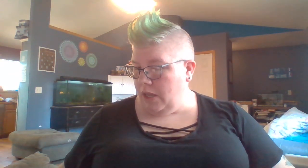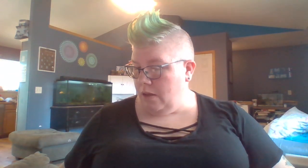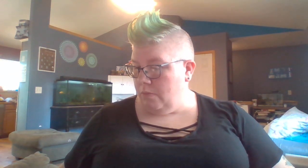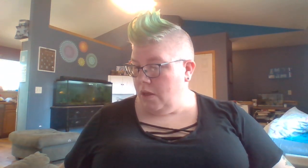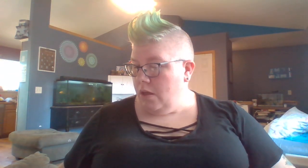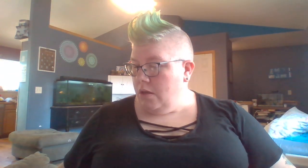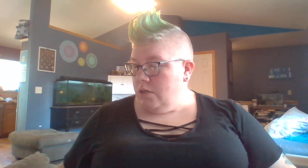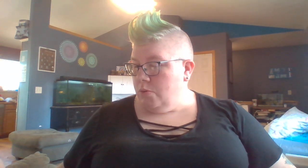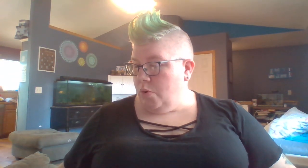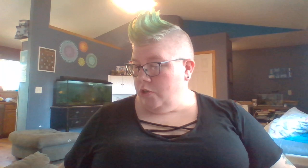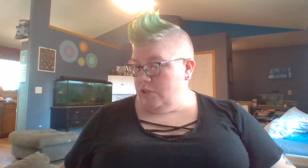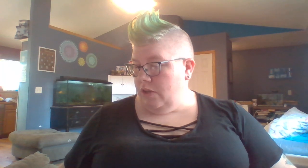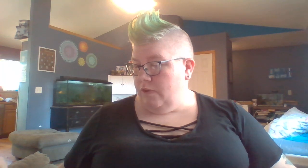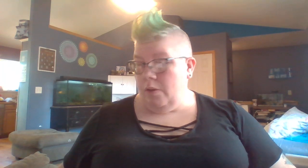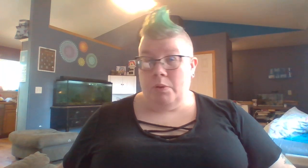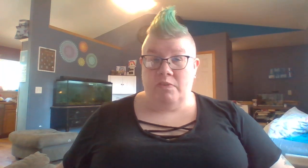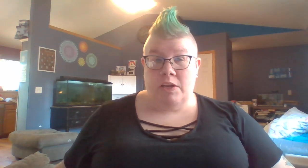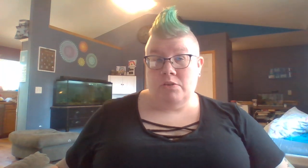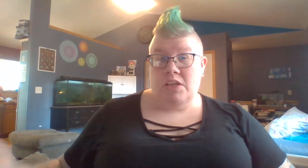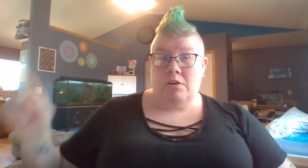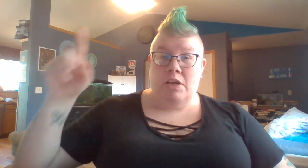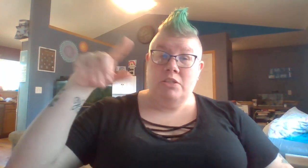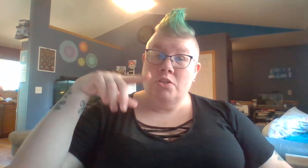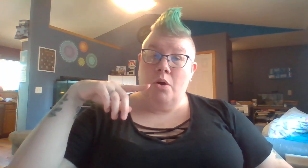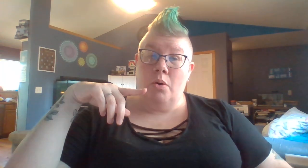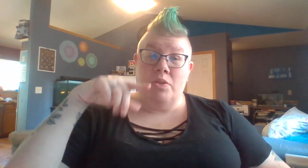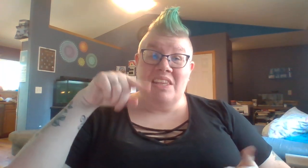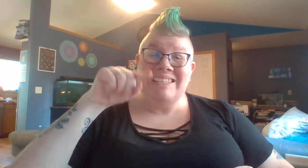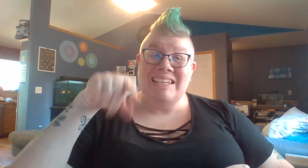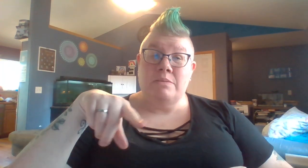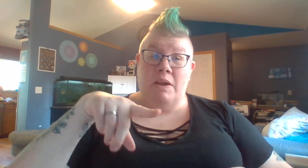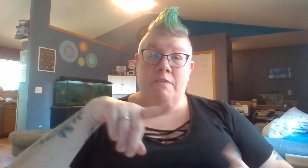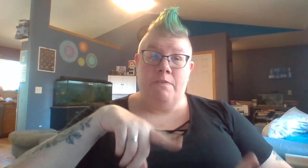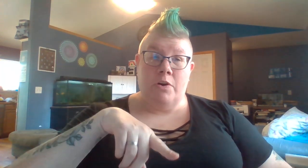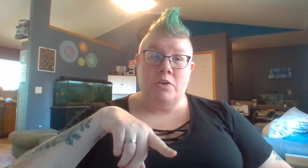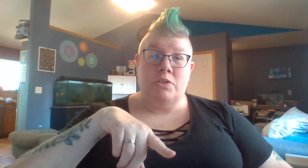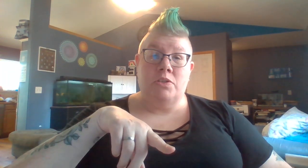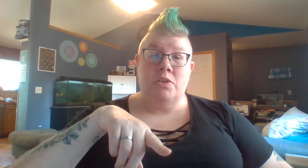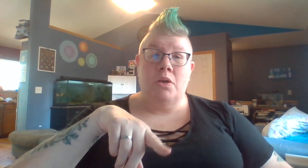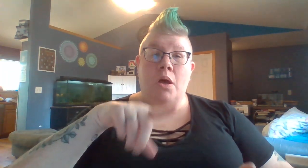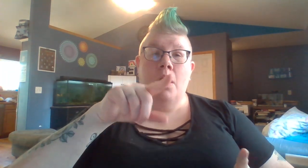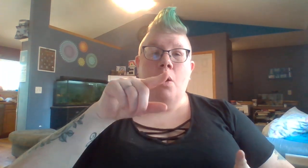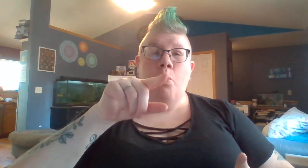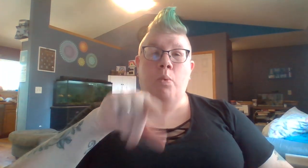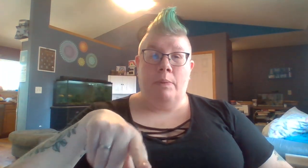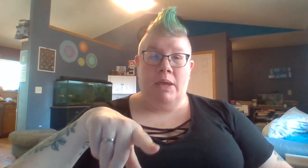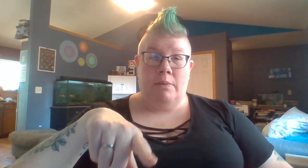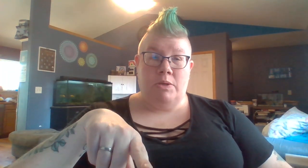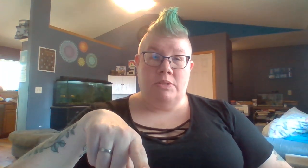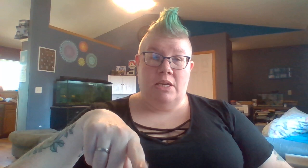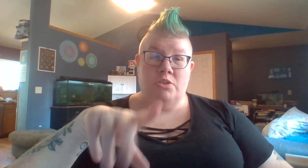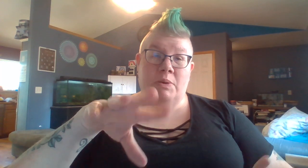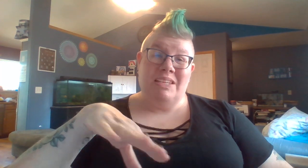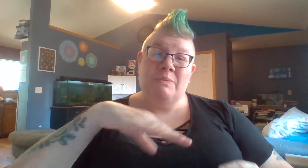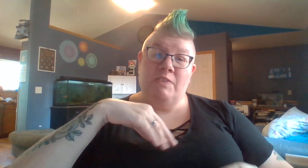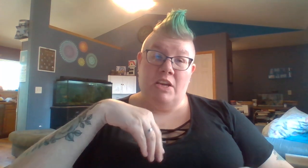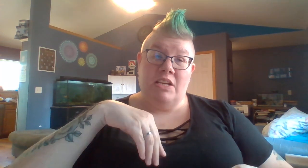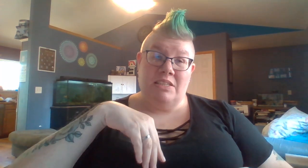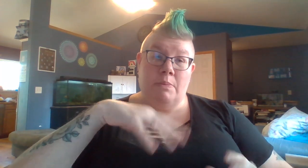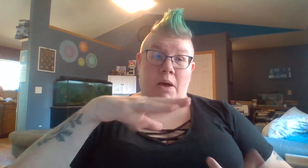webcam to record yourself and upload video to the internet? So this is my first webcam usage. My husband very nicely bought me